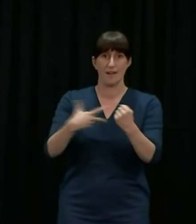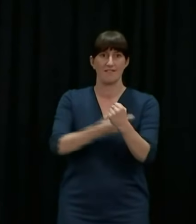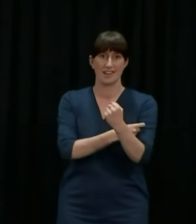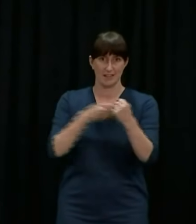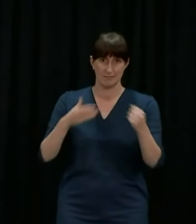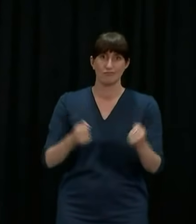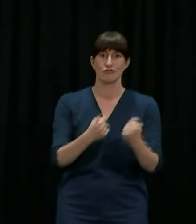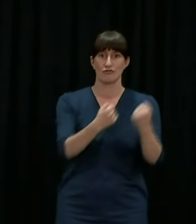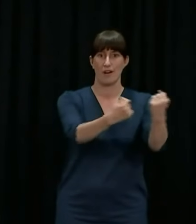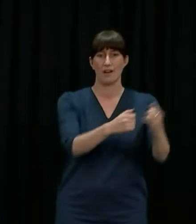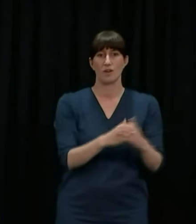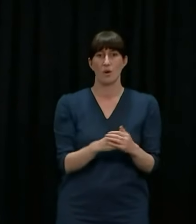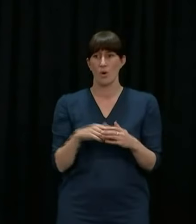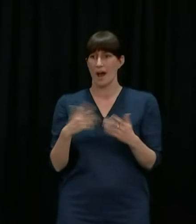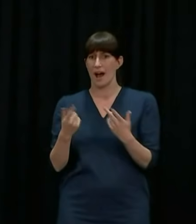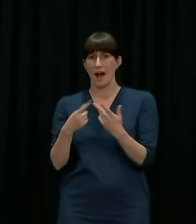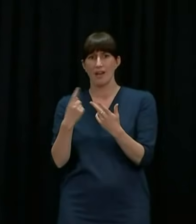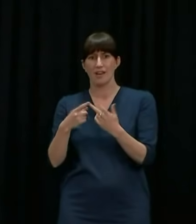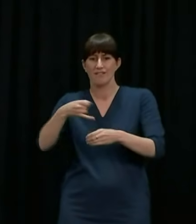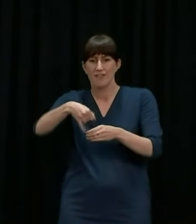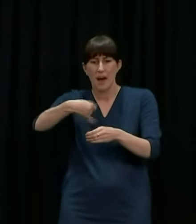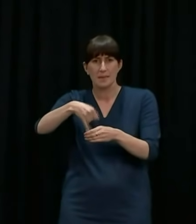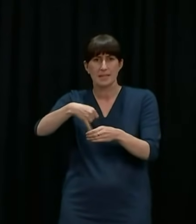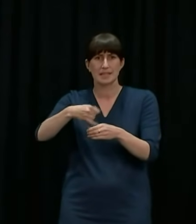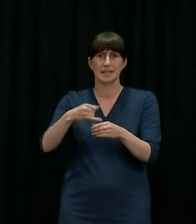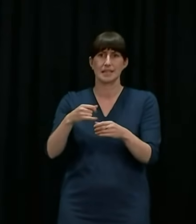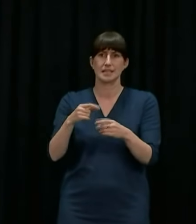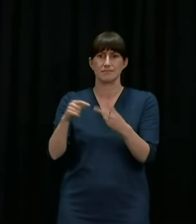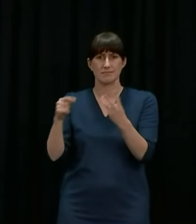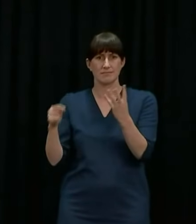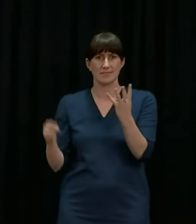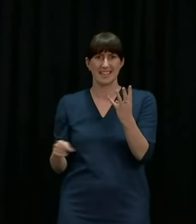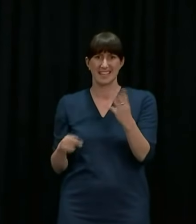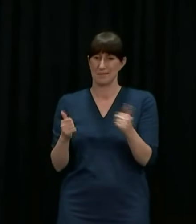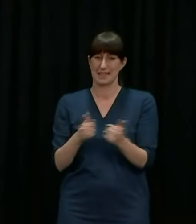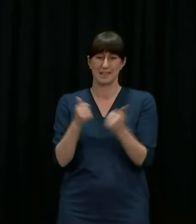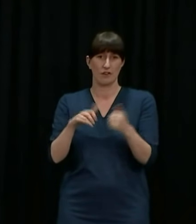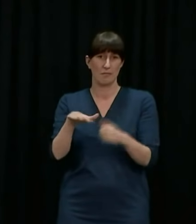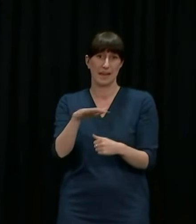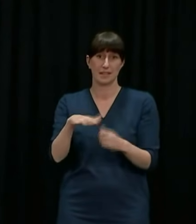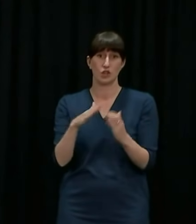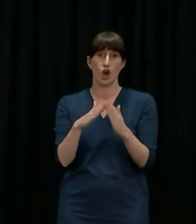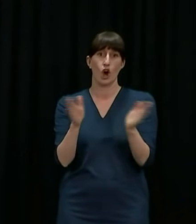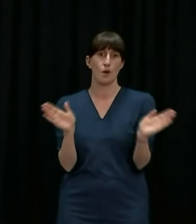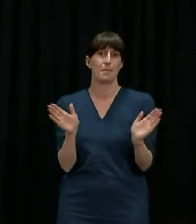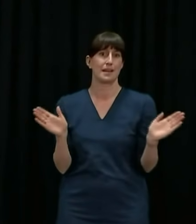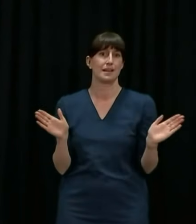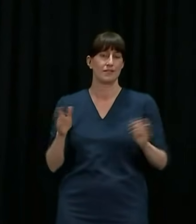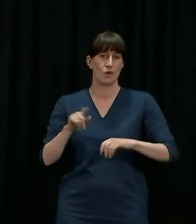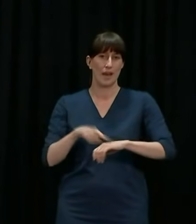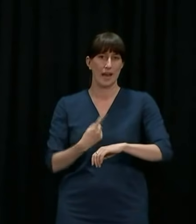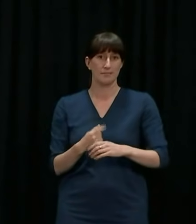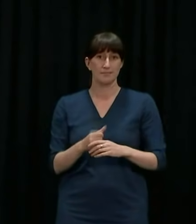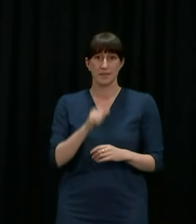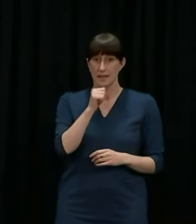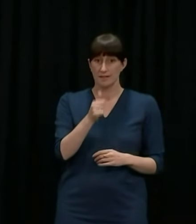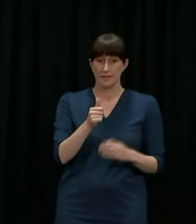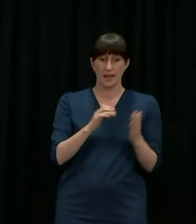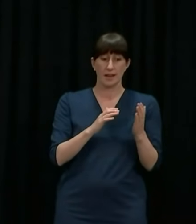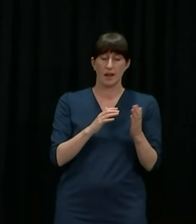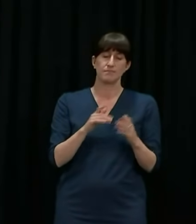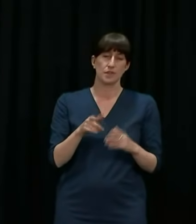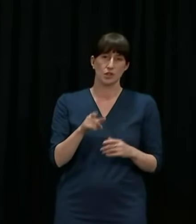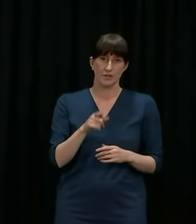markets and sporting events. Many of our existing sites are offering extended hours. Members of Parliament and community leaders are